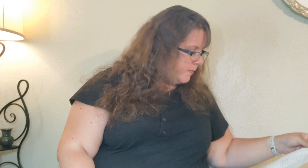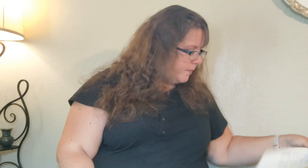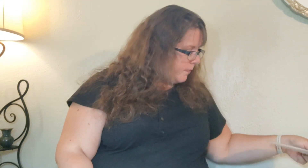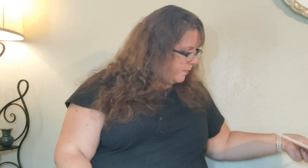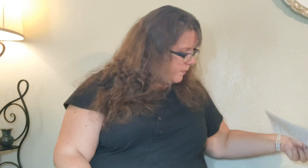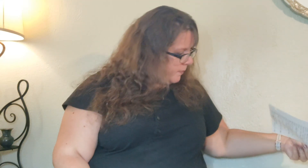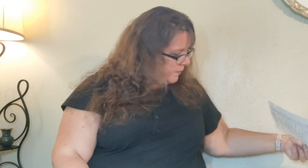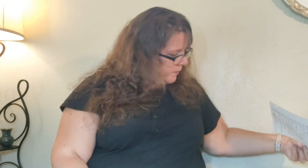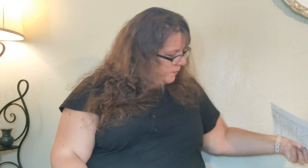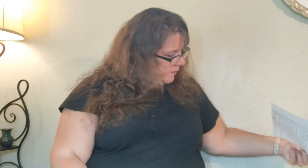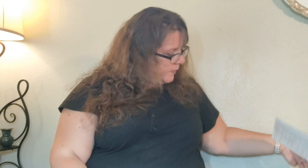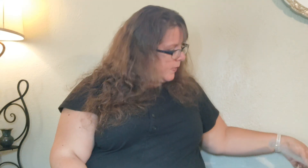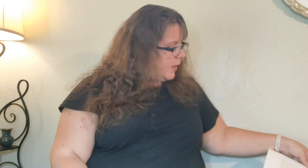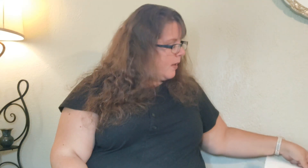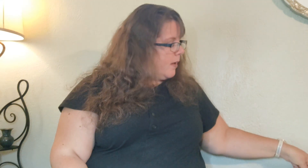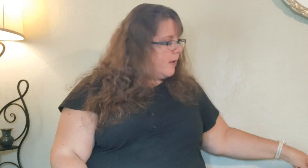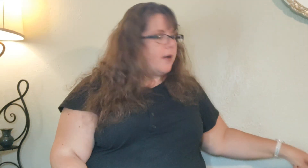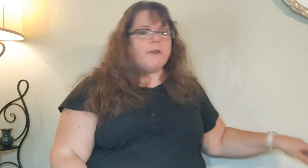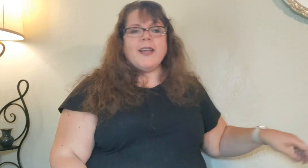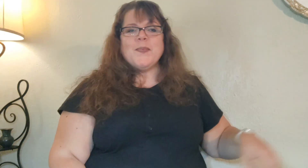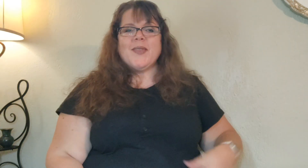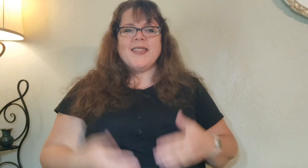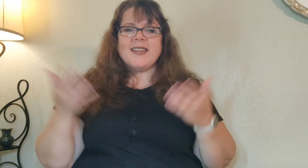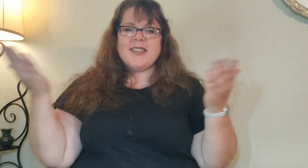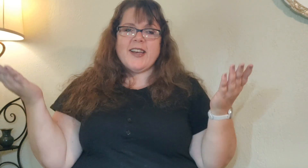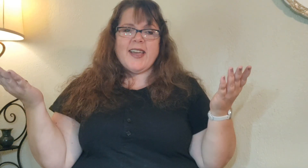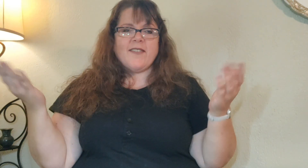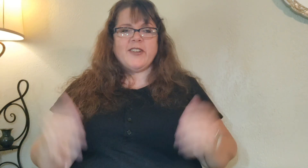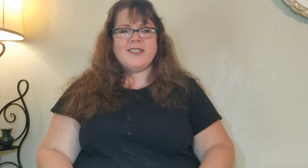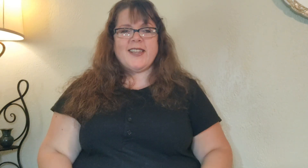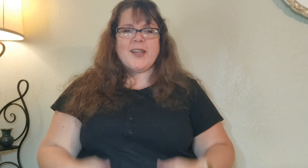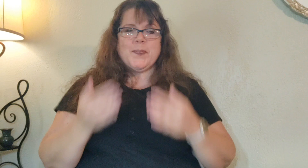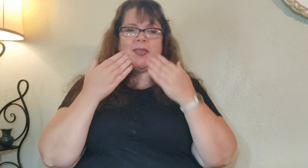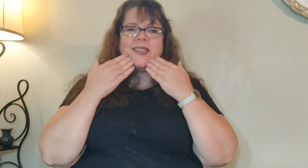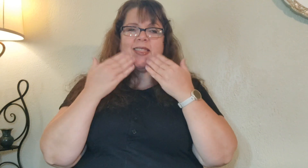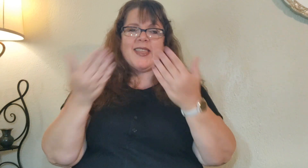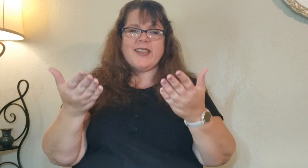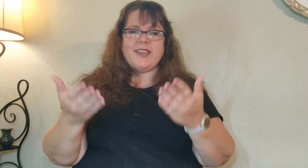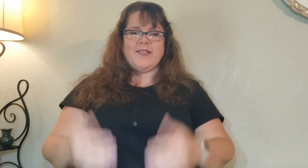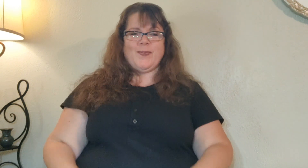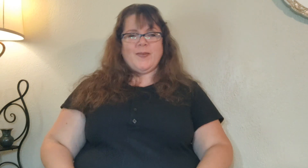All right, and that's all I have for today. Thank you.